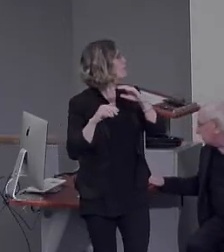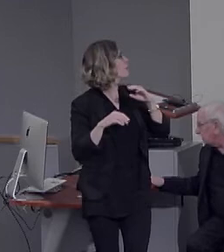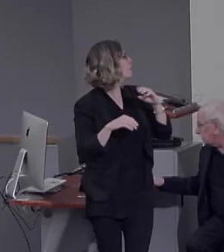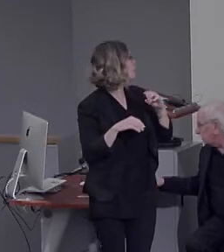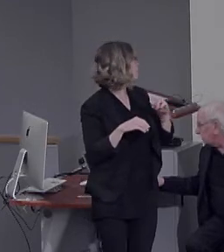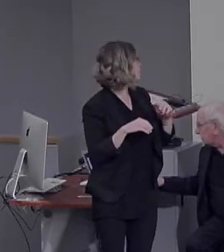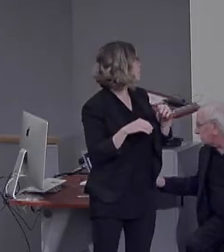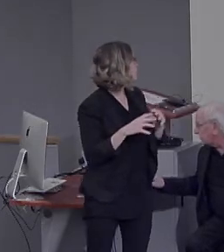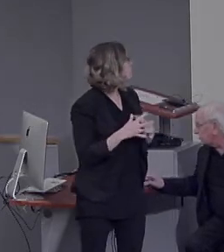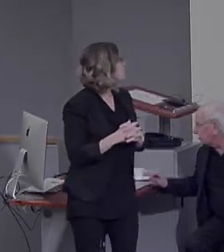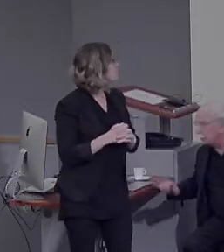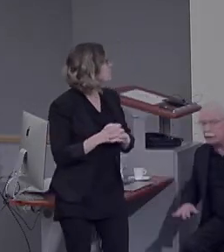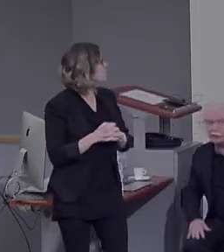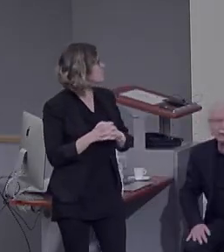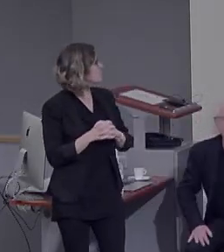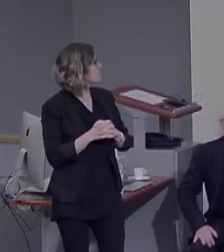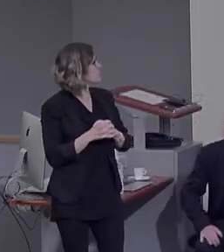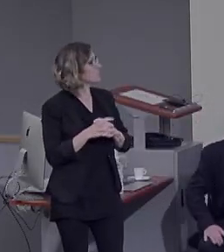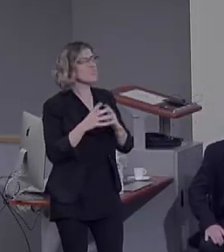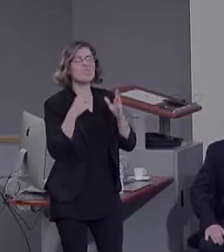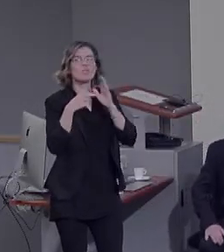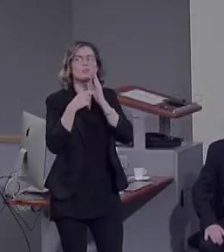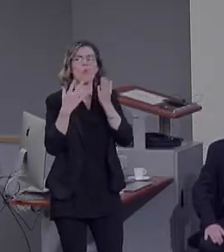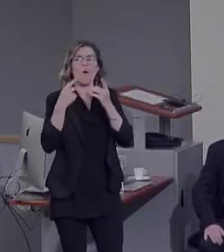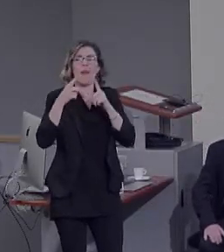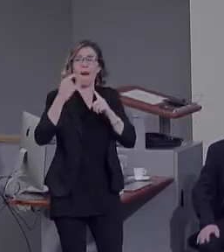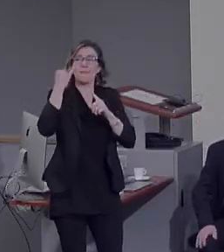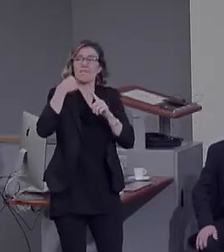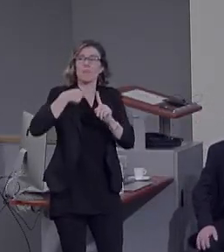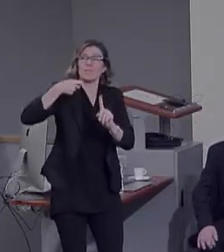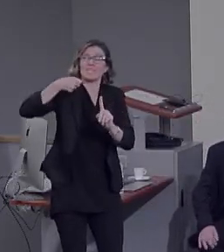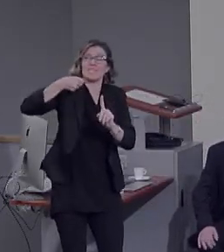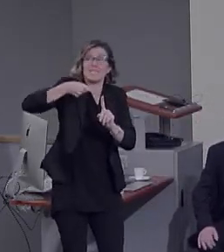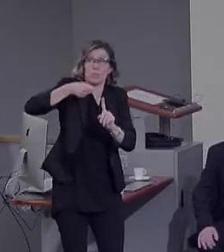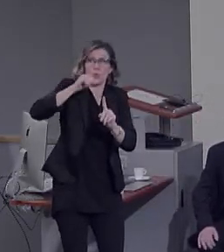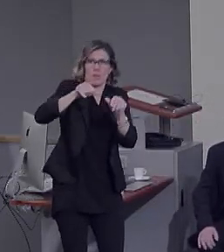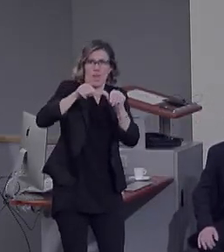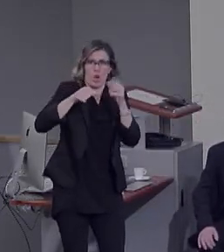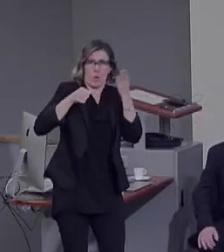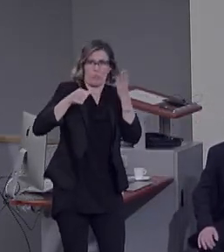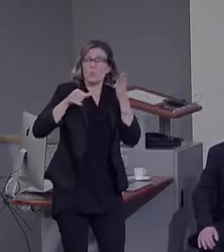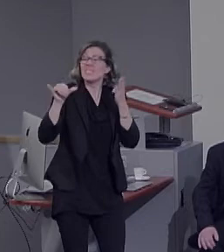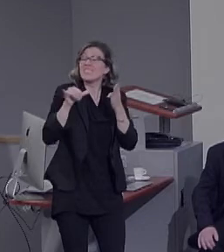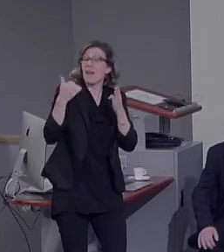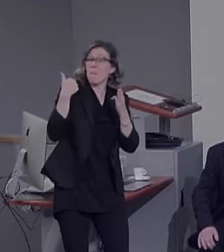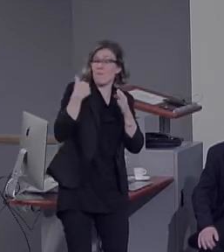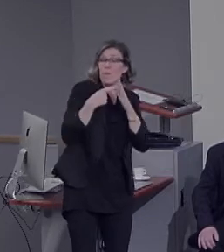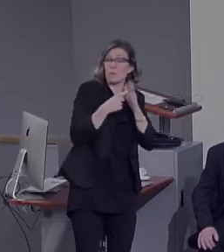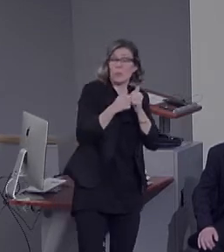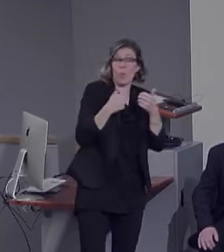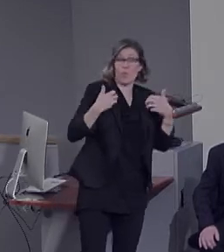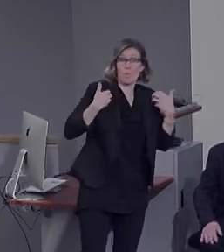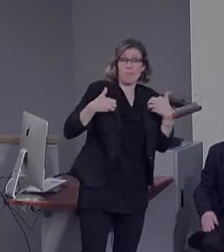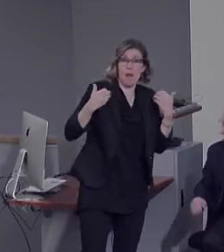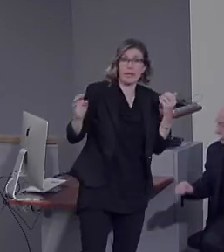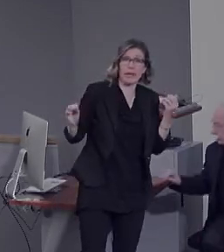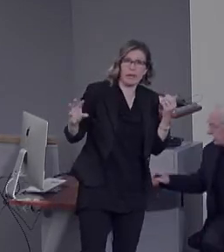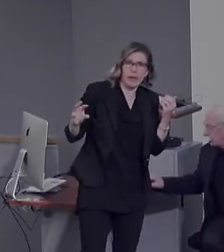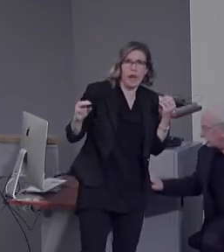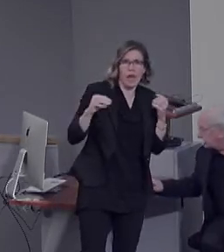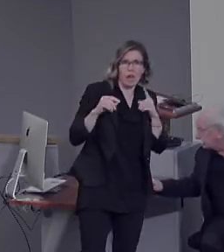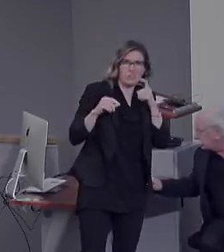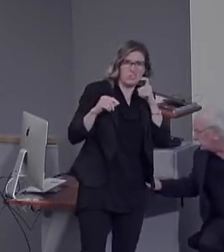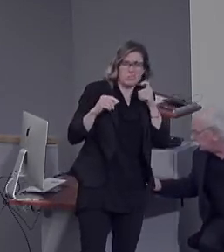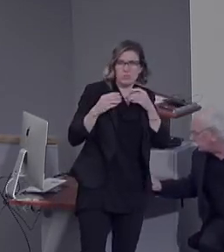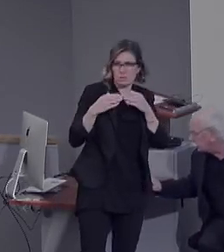when here we stimulate. It's exactly the same experiment like the monkeys. This time it's a human being which is